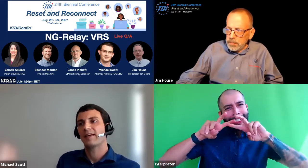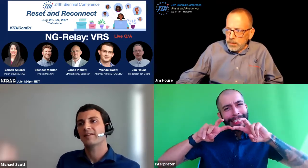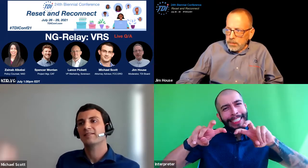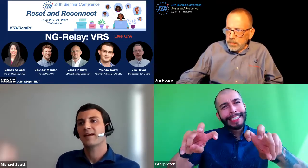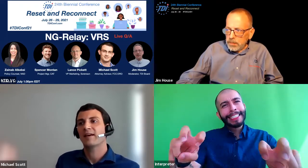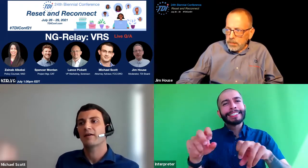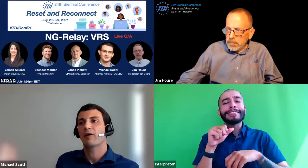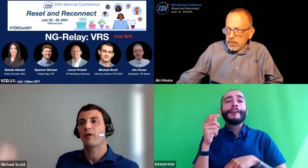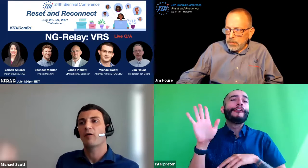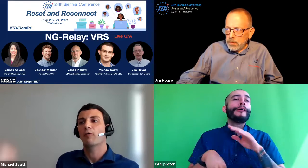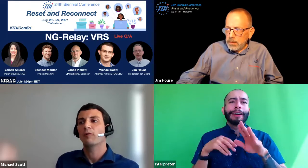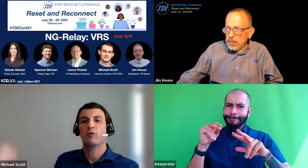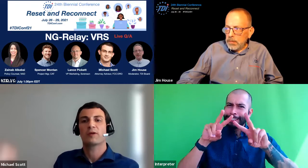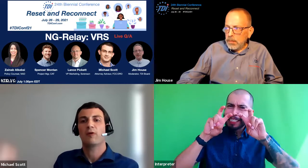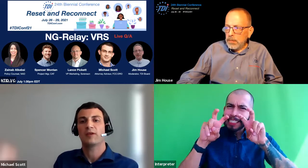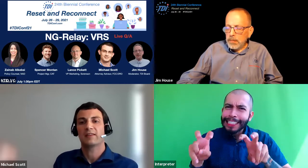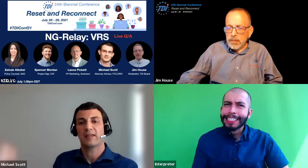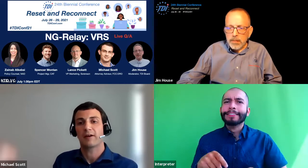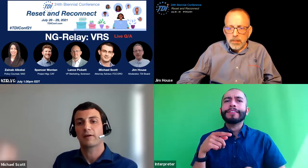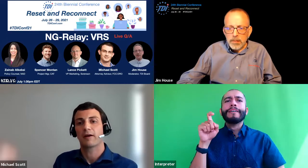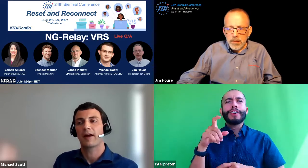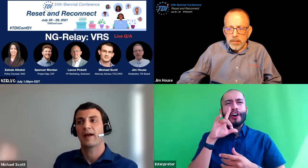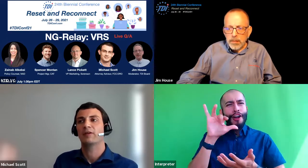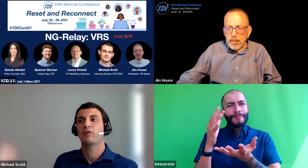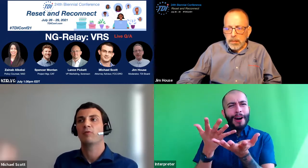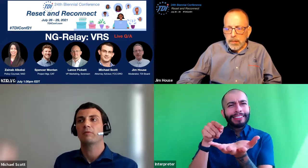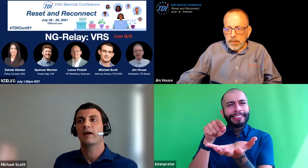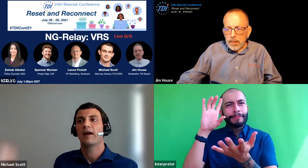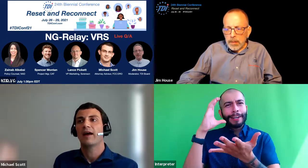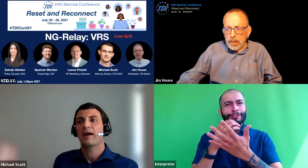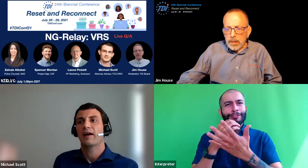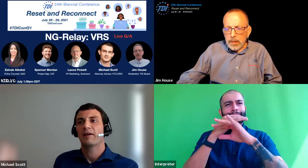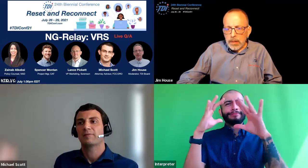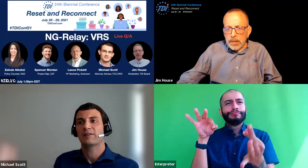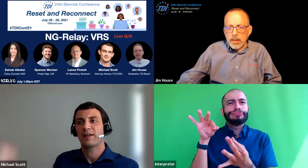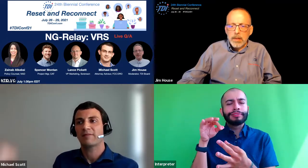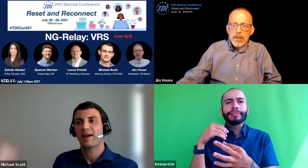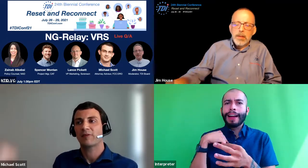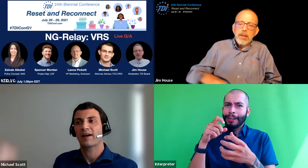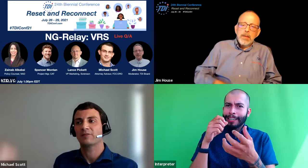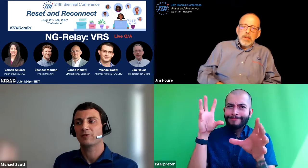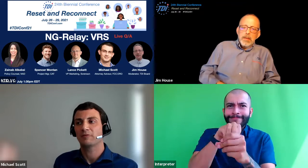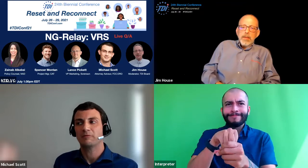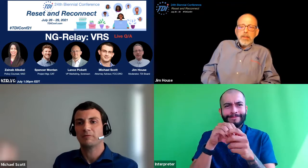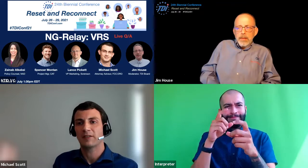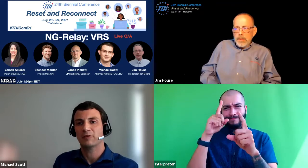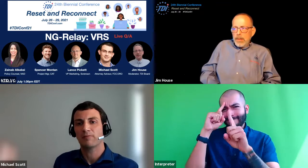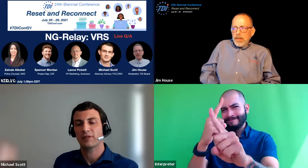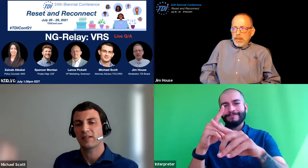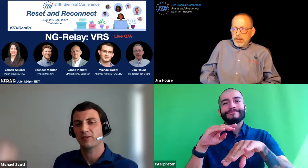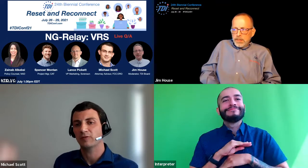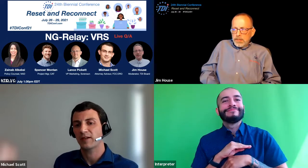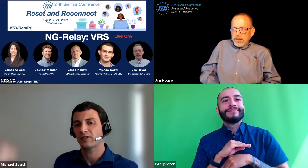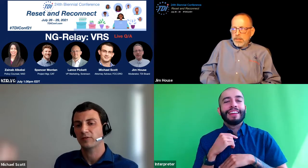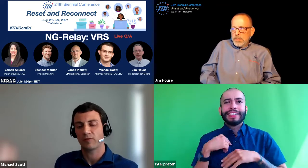but I can say that we do want to help you get there, and we do spend a lot of time trying to get those